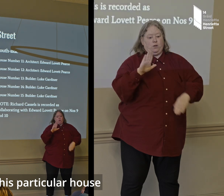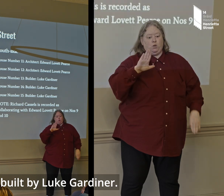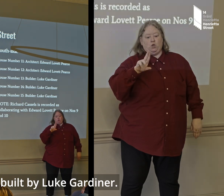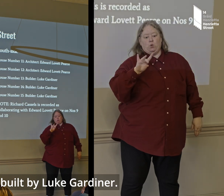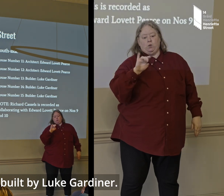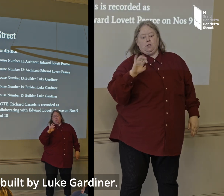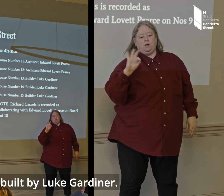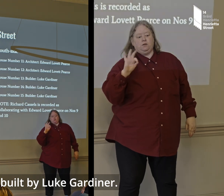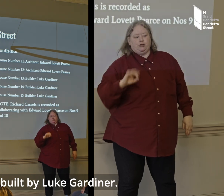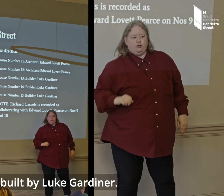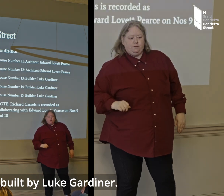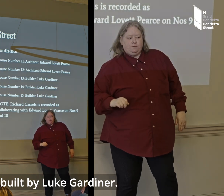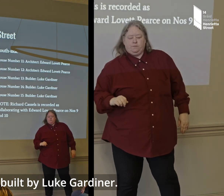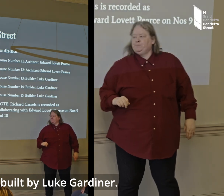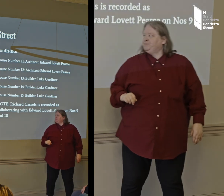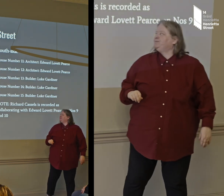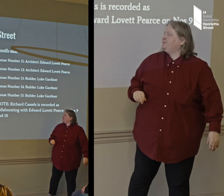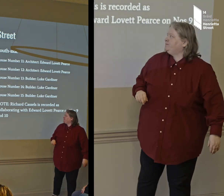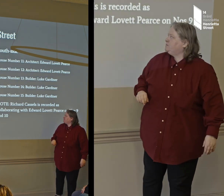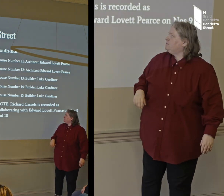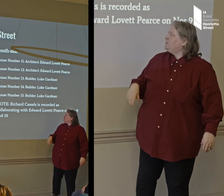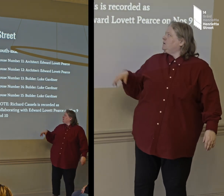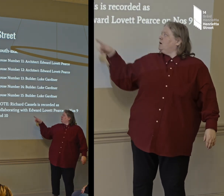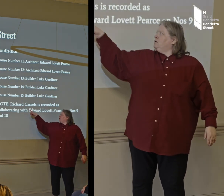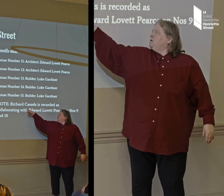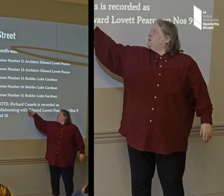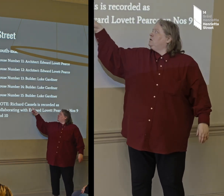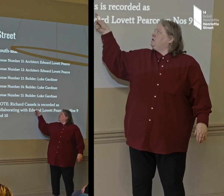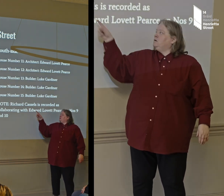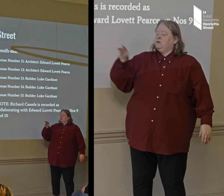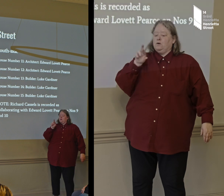particular house was built by Luke Gardner.